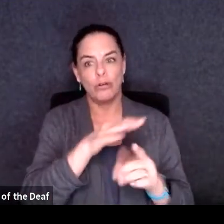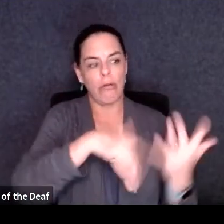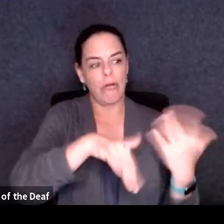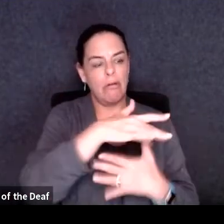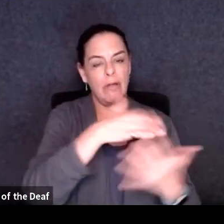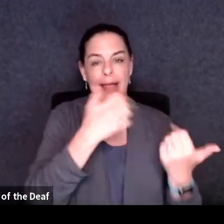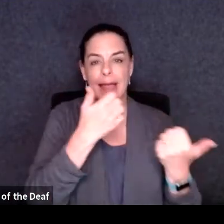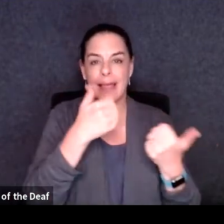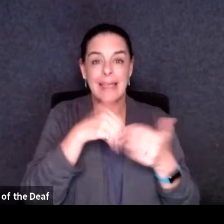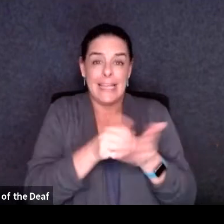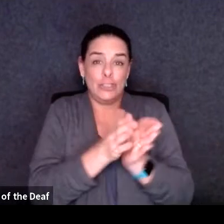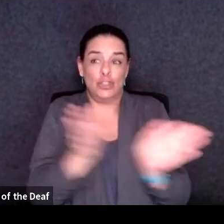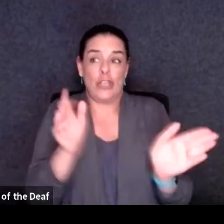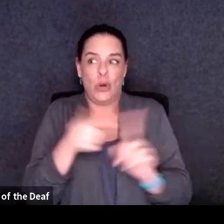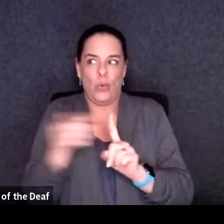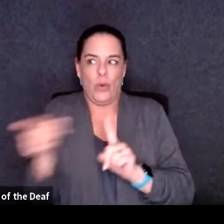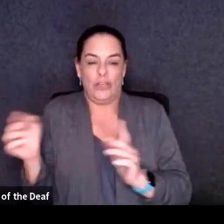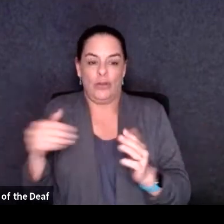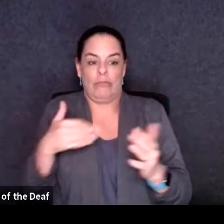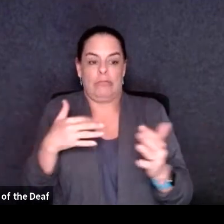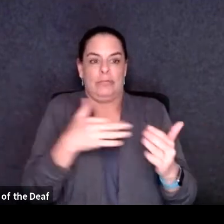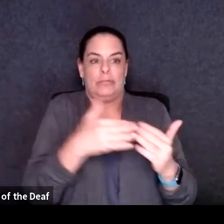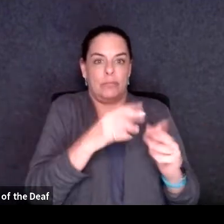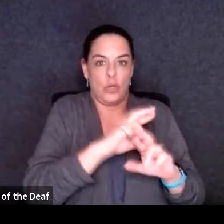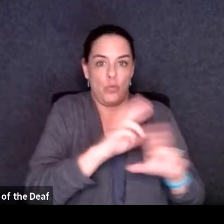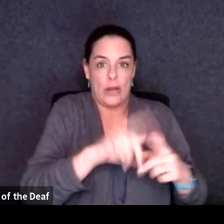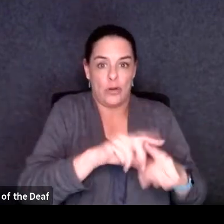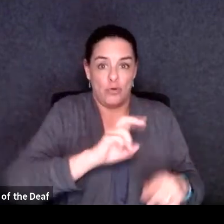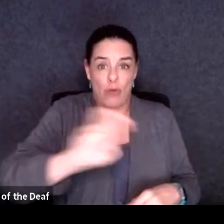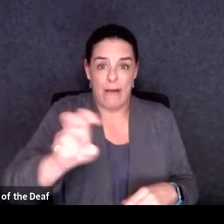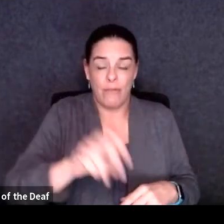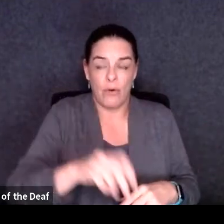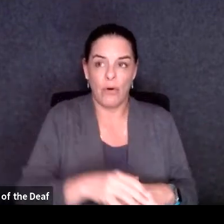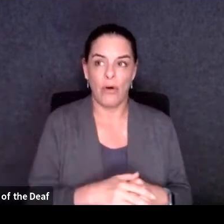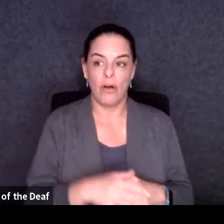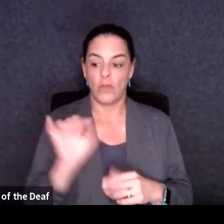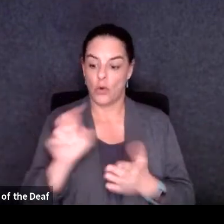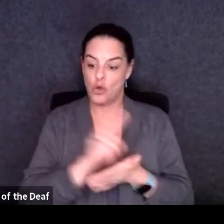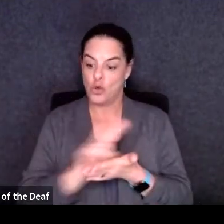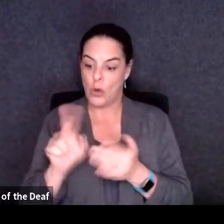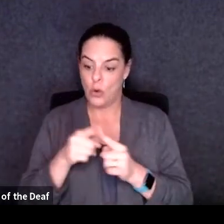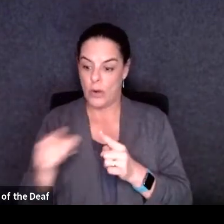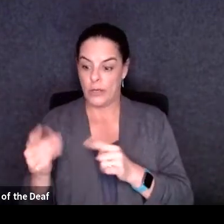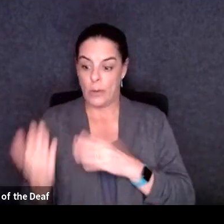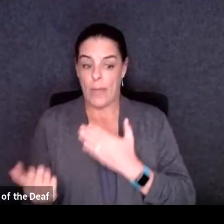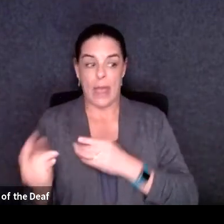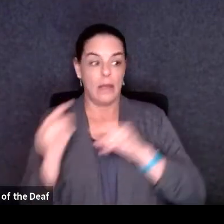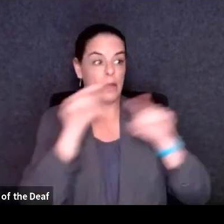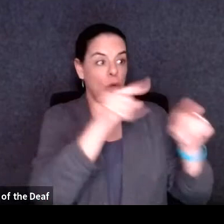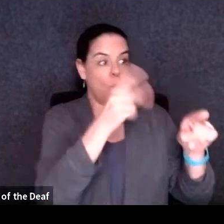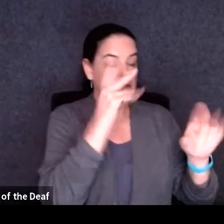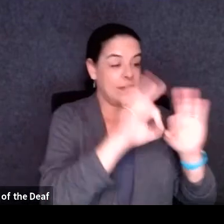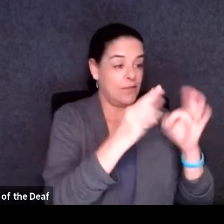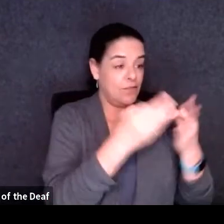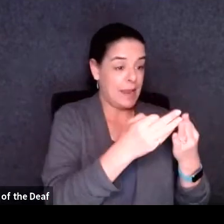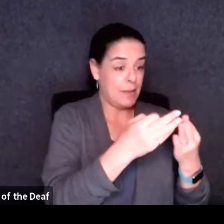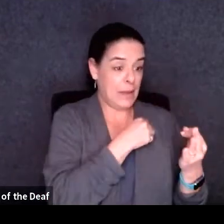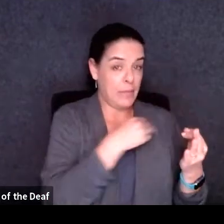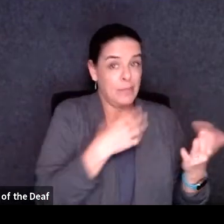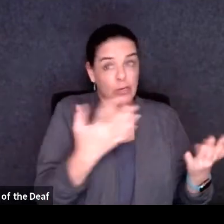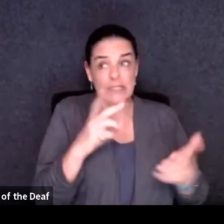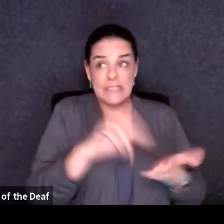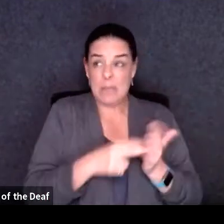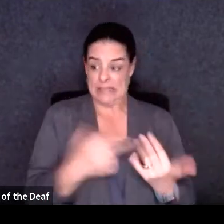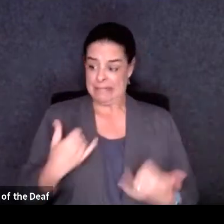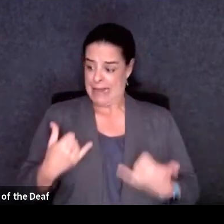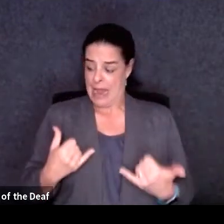travel. So, of those 2 weeks leading up to when you're going to go see family members, which is pretty much now,